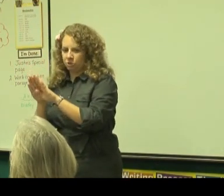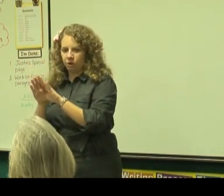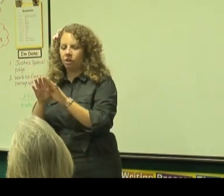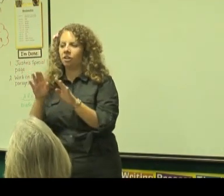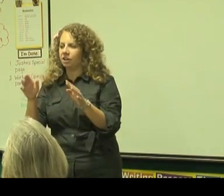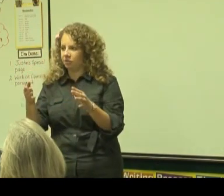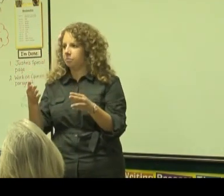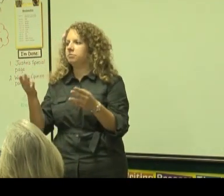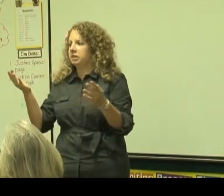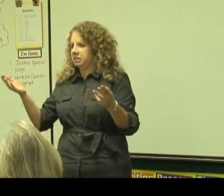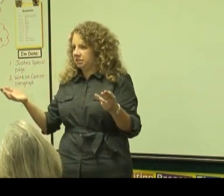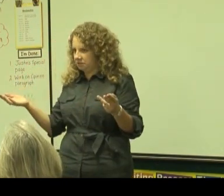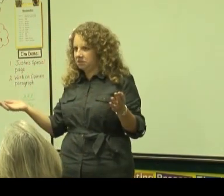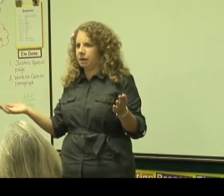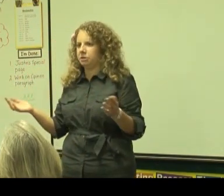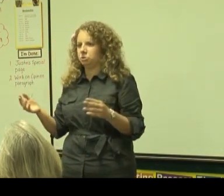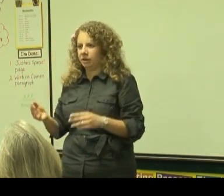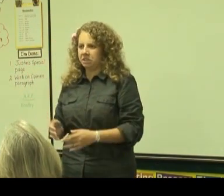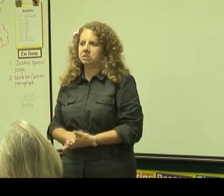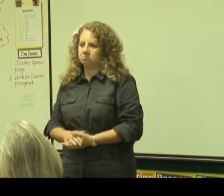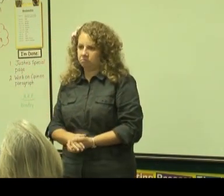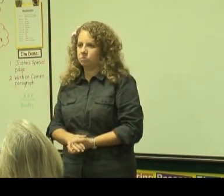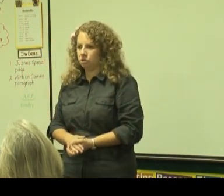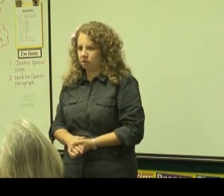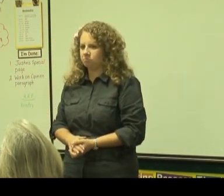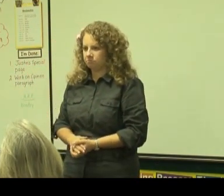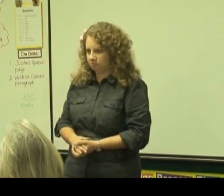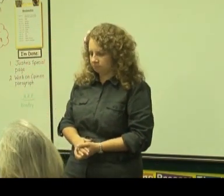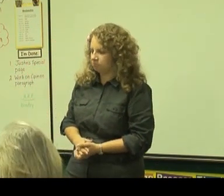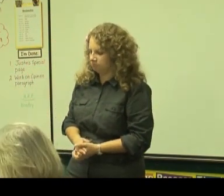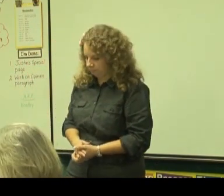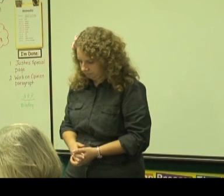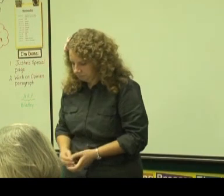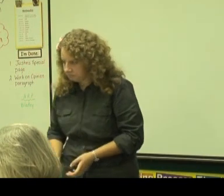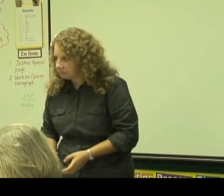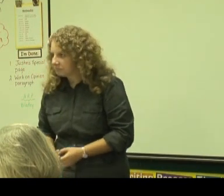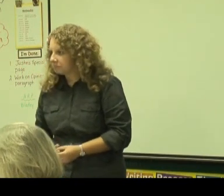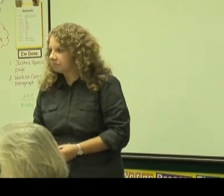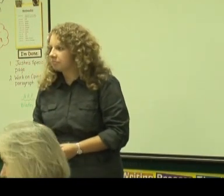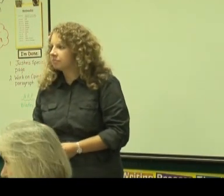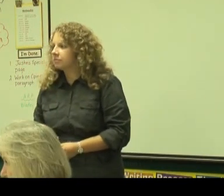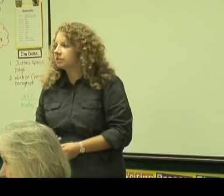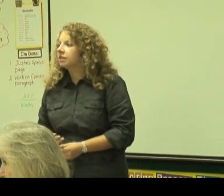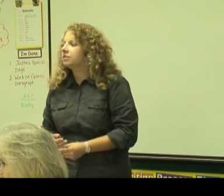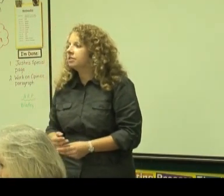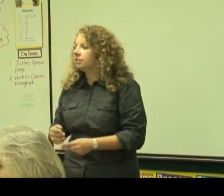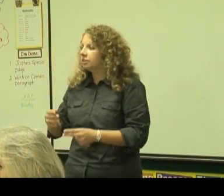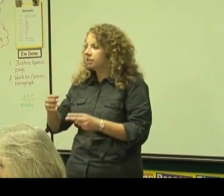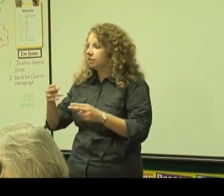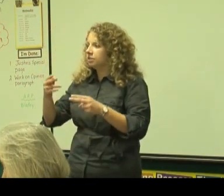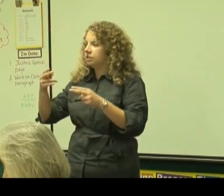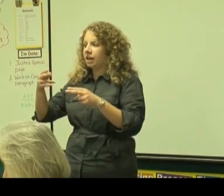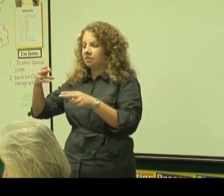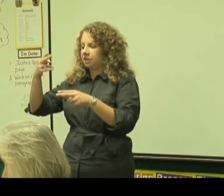So a lot of them, it's tapping twice. So the noun is the action. The rest is just. Yeah, the